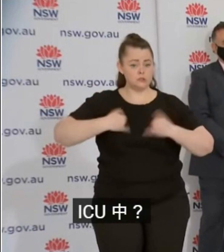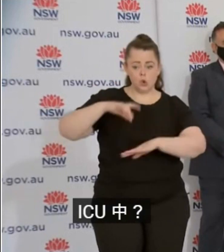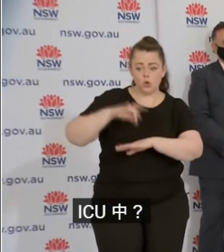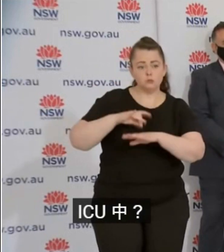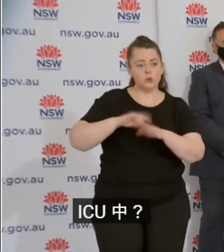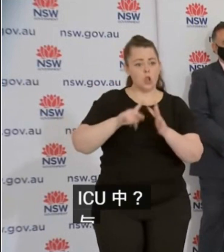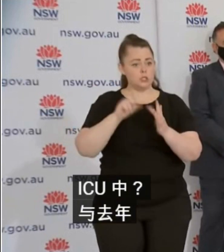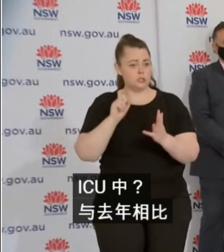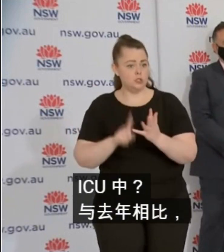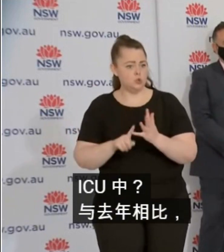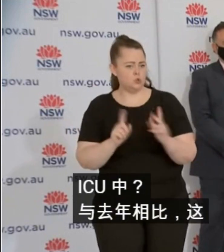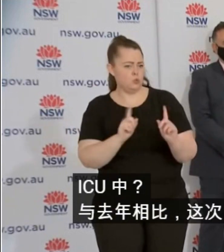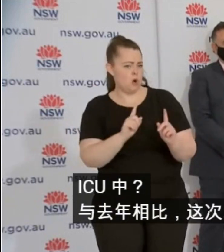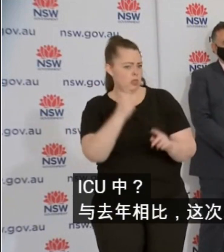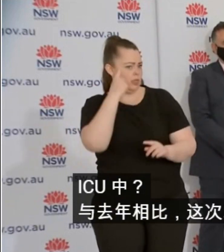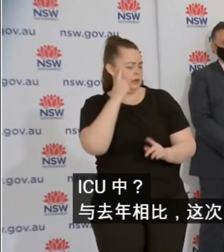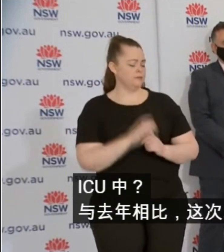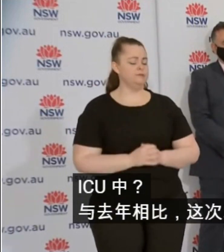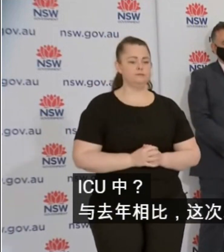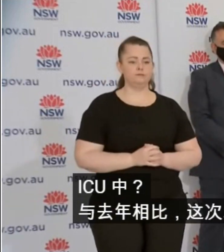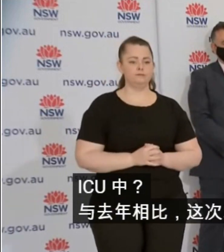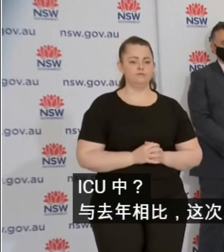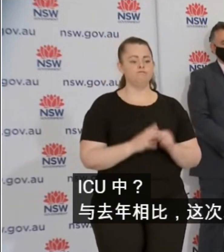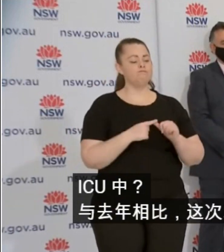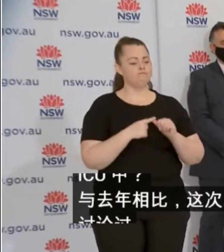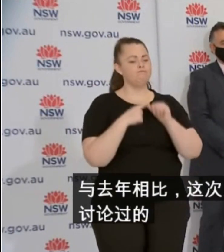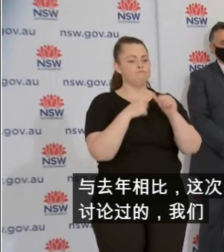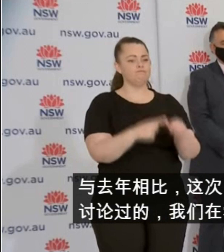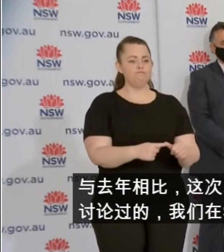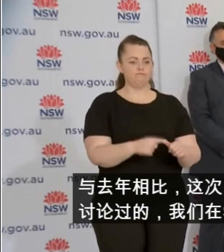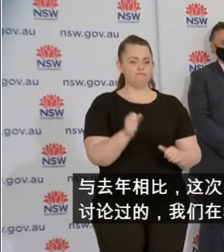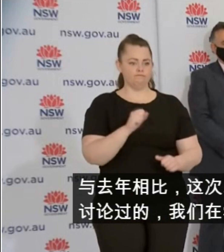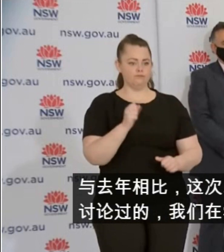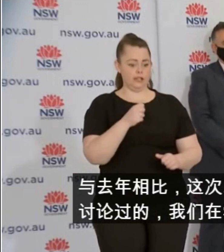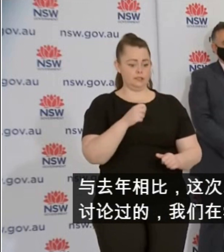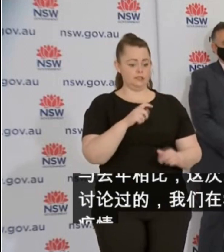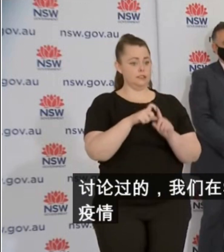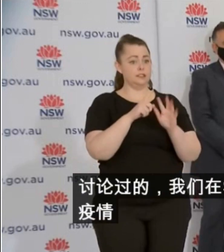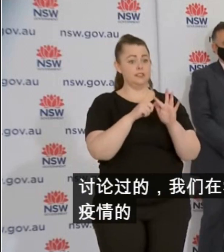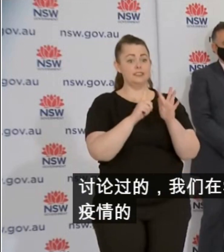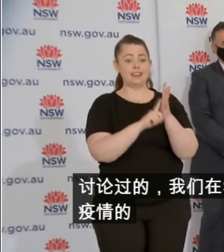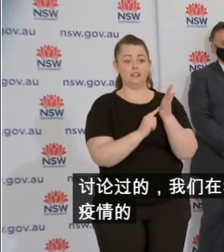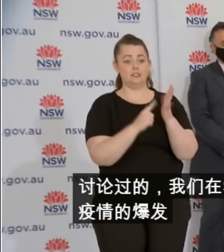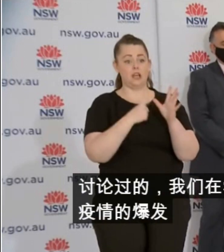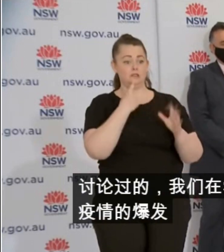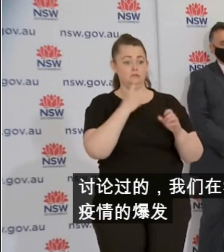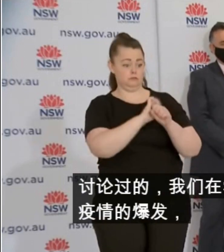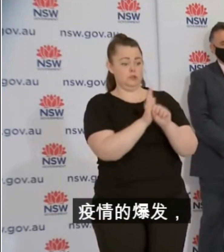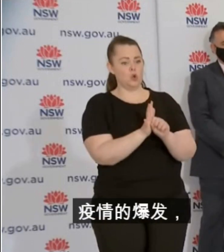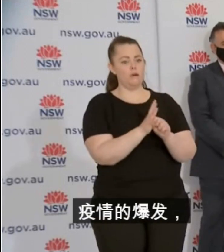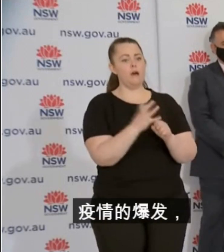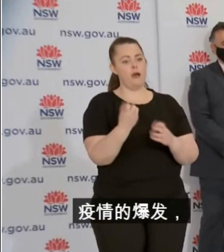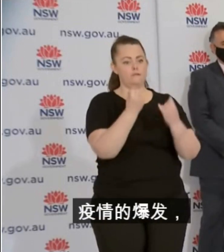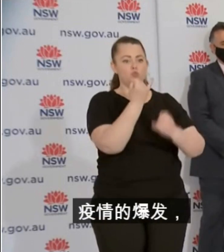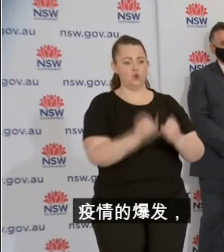outbreak compared with last year. And as we've talked about previously, we have seen outbreaks in schools, even with a